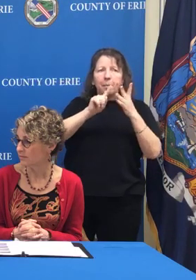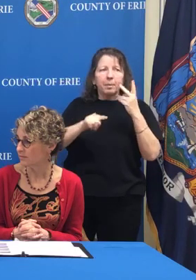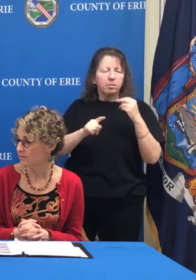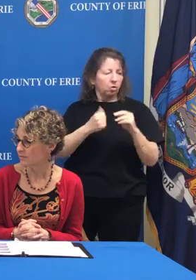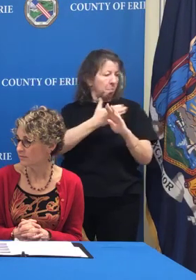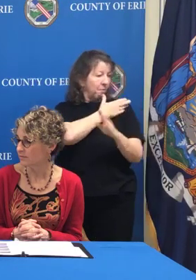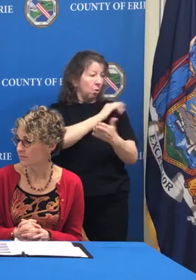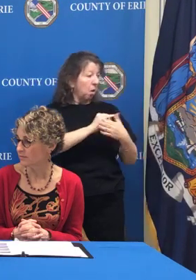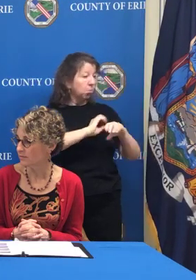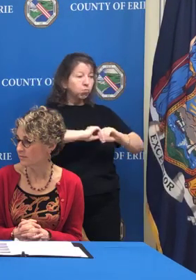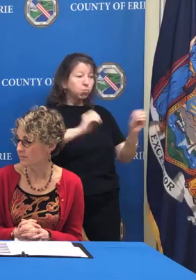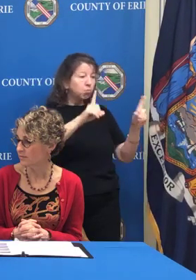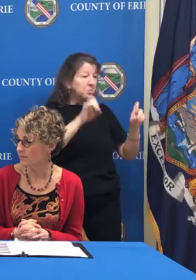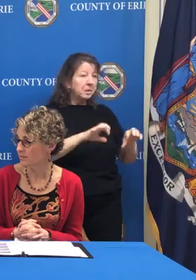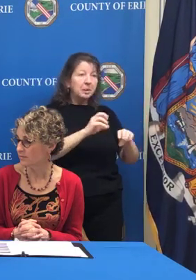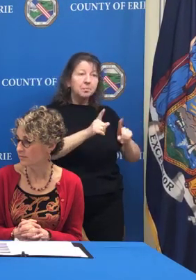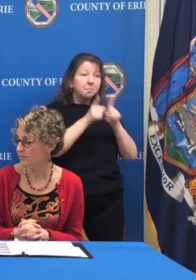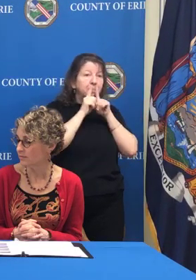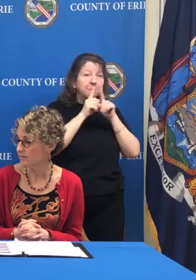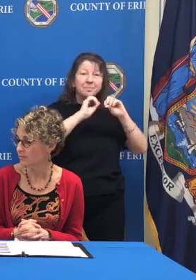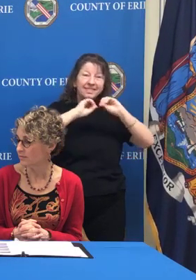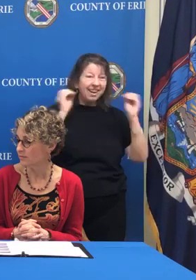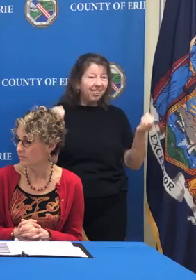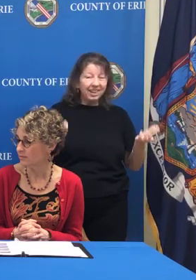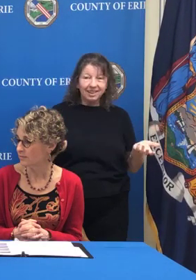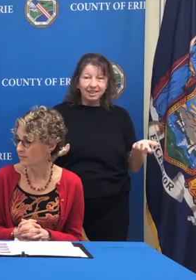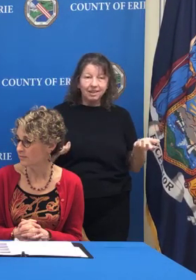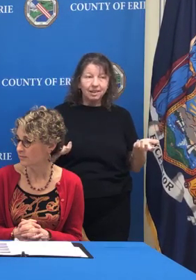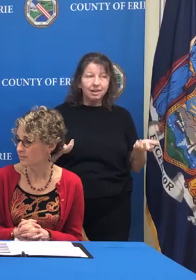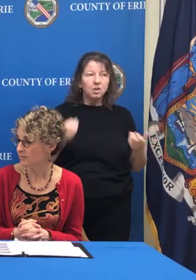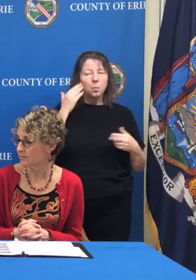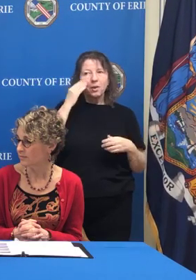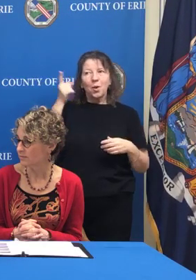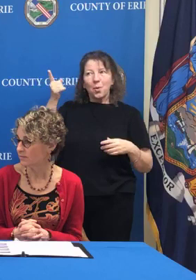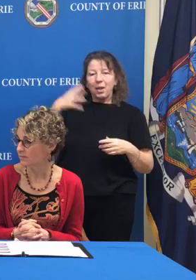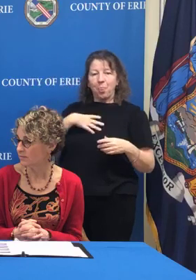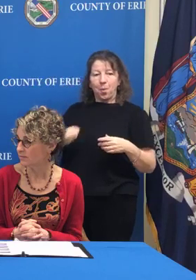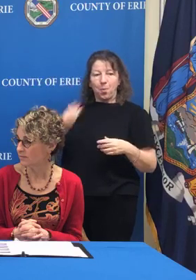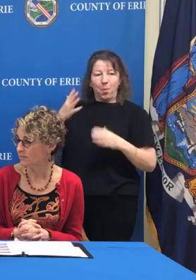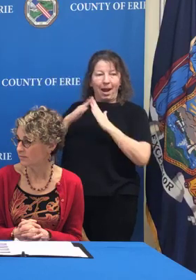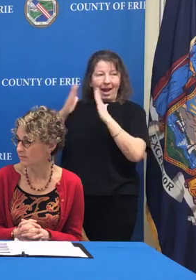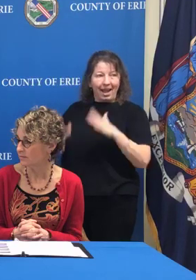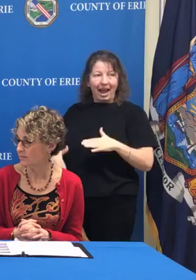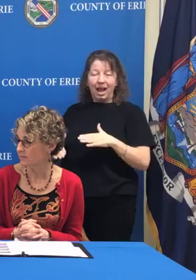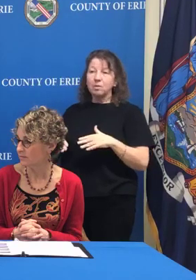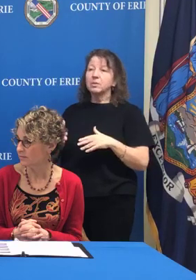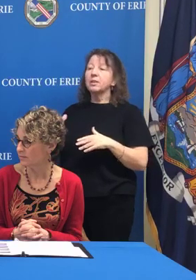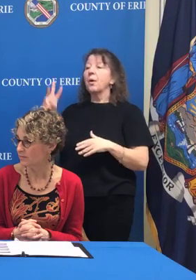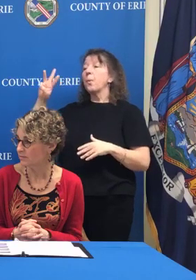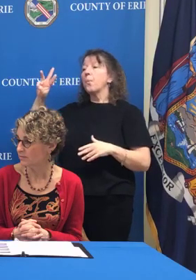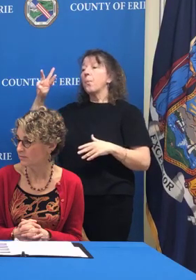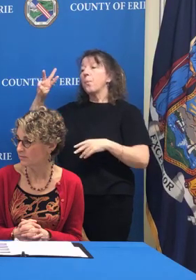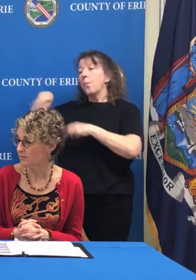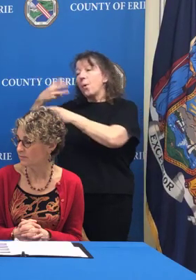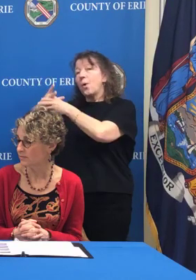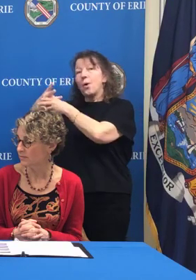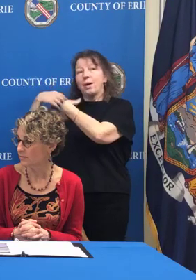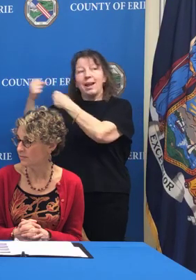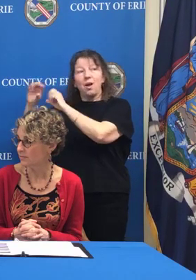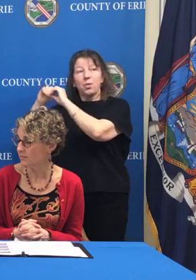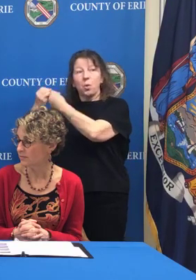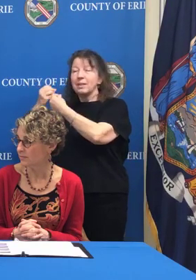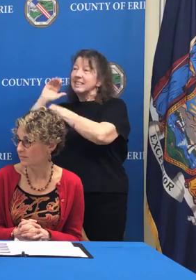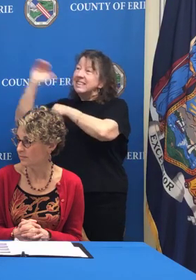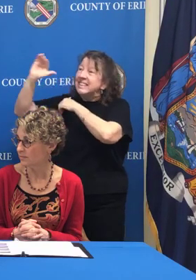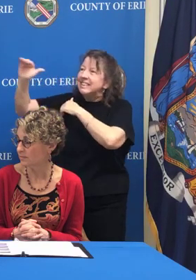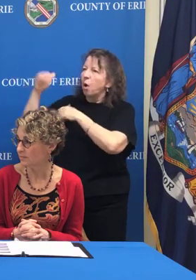test. We are under the assumption and do know that the White House turned down the World Health Organization's offer to provide test kits